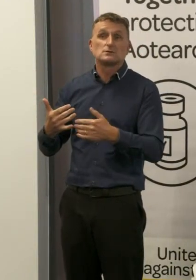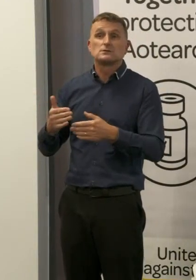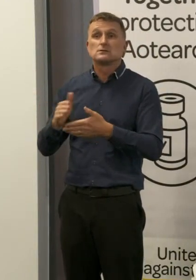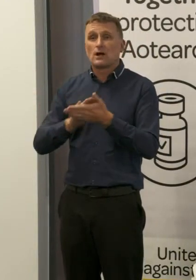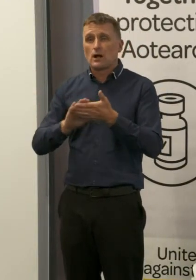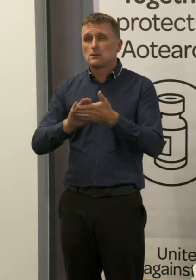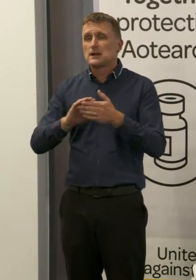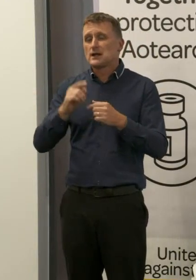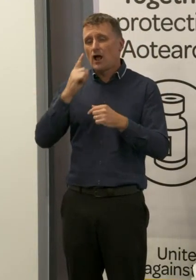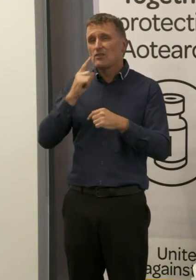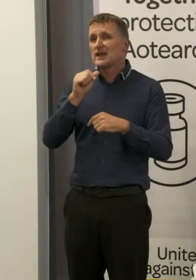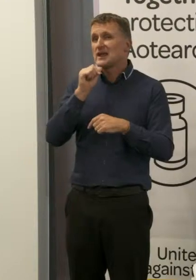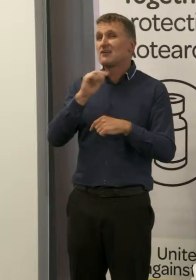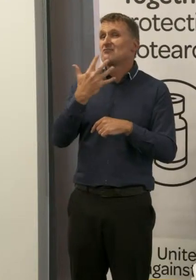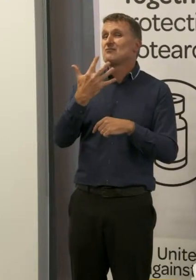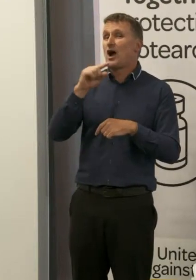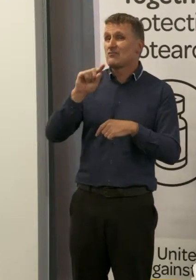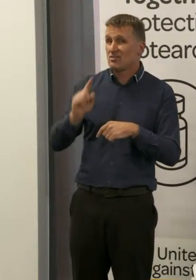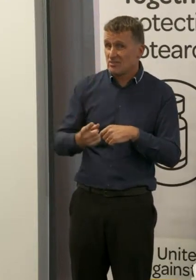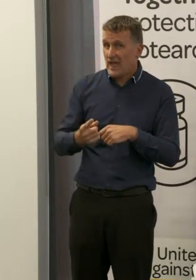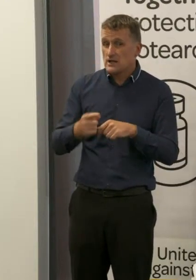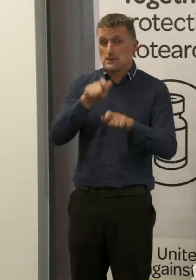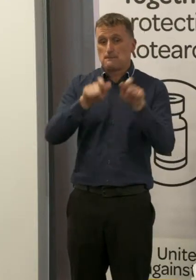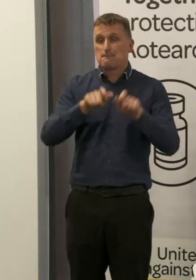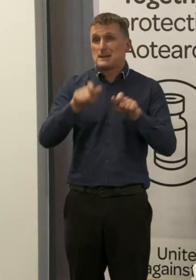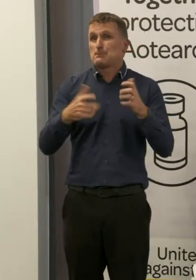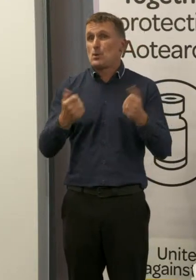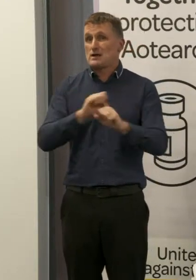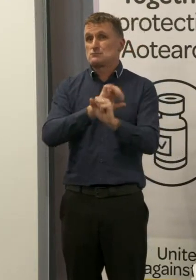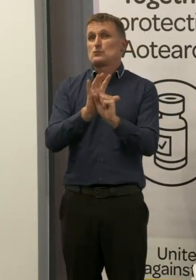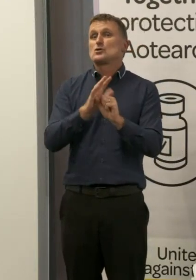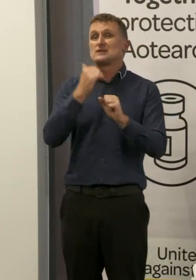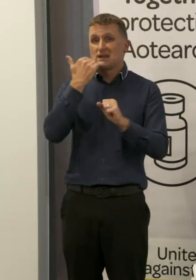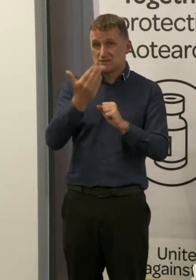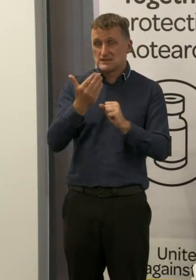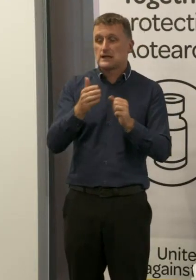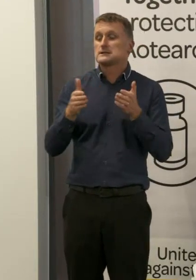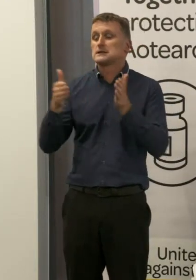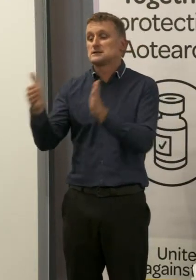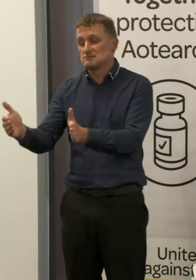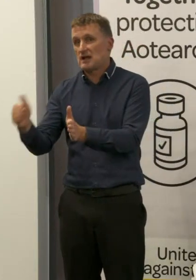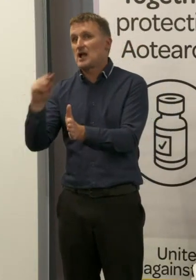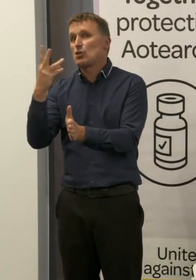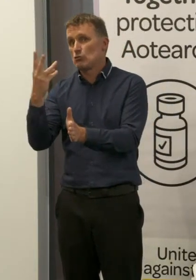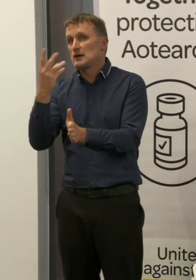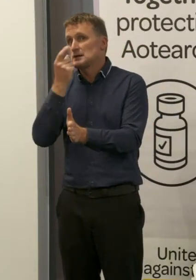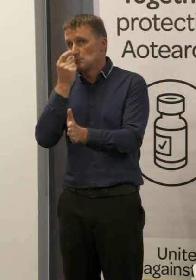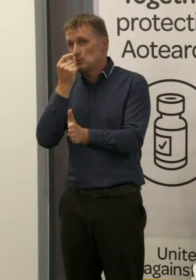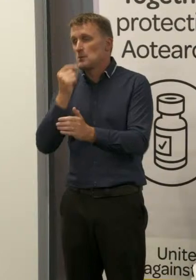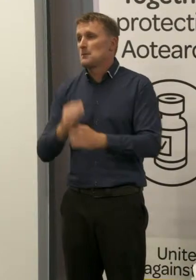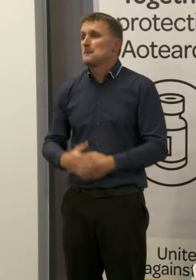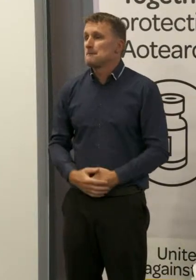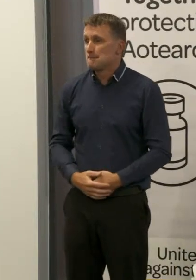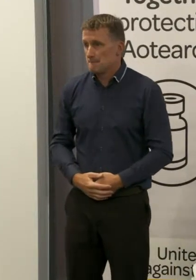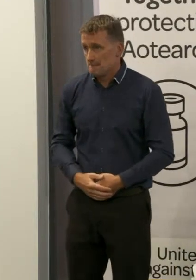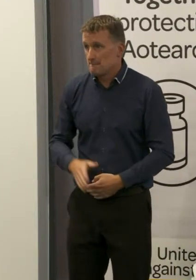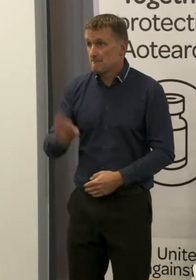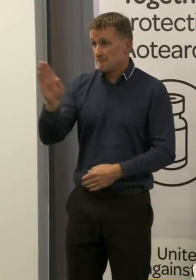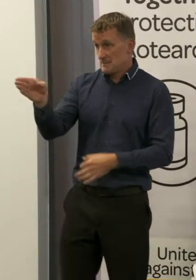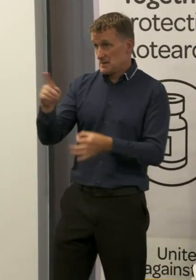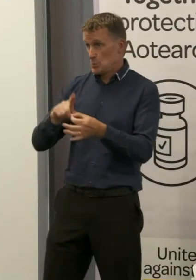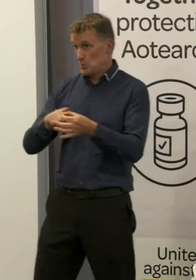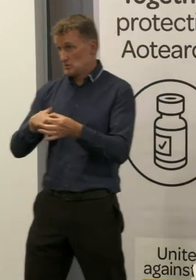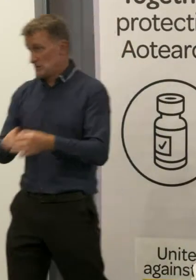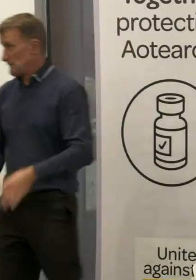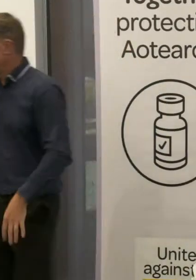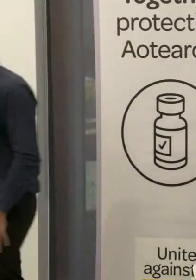around 5,000 cases a day, but it's not inevitable that we do move to a phase 3 at this point in time. I'll stay over this side and then I'll come back